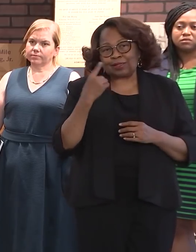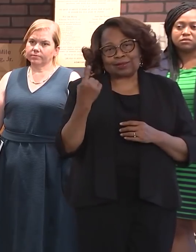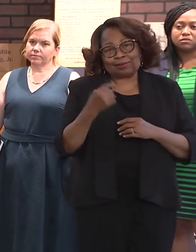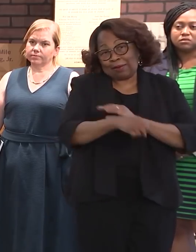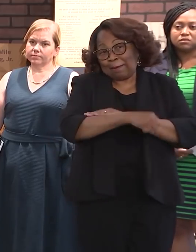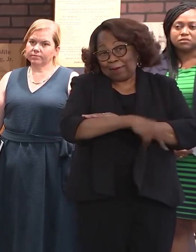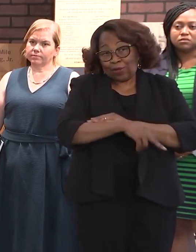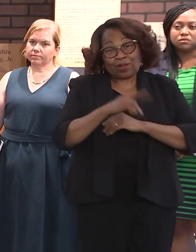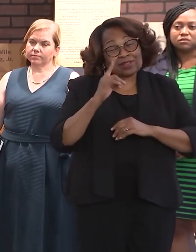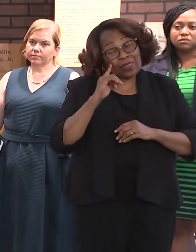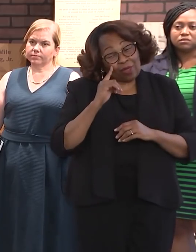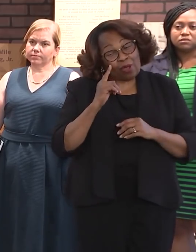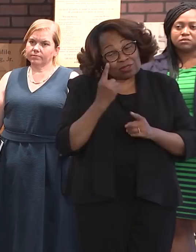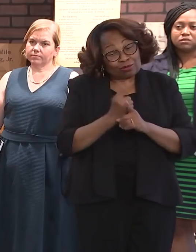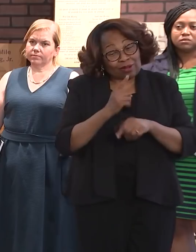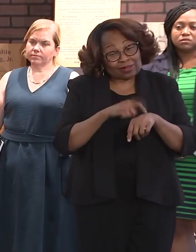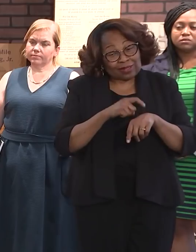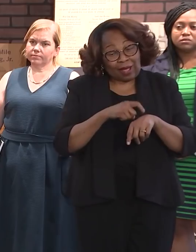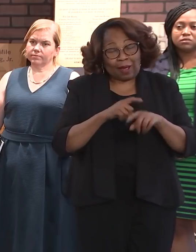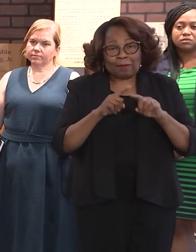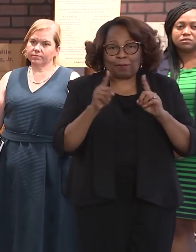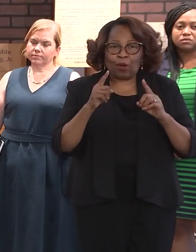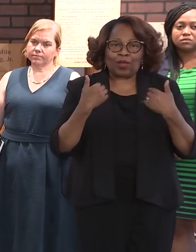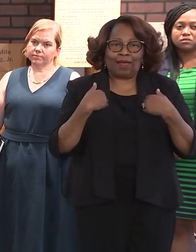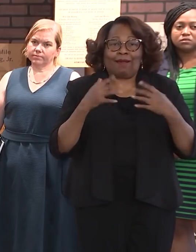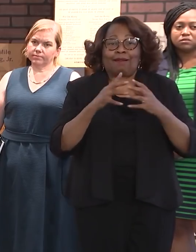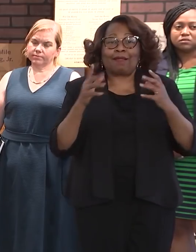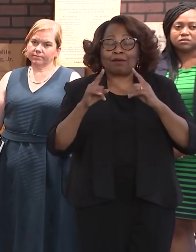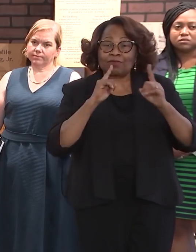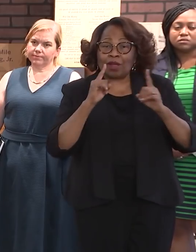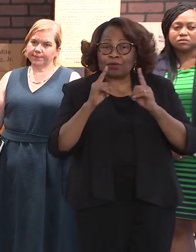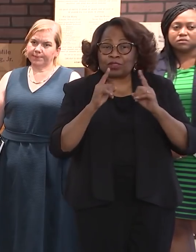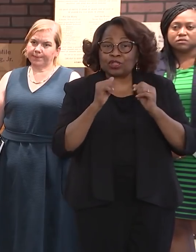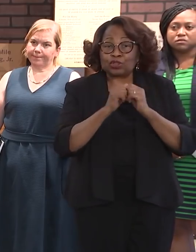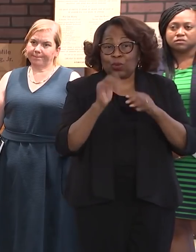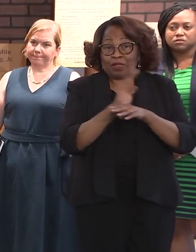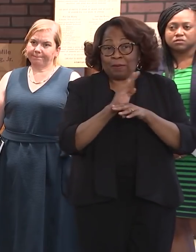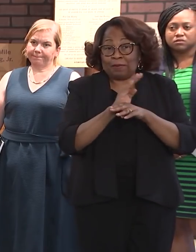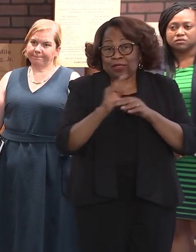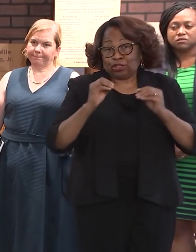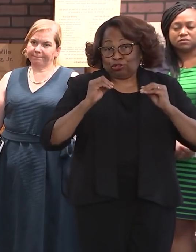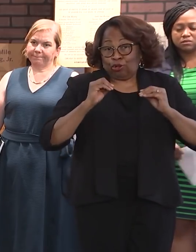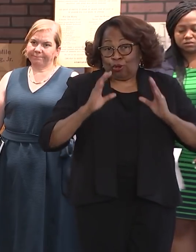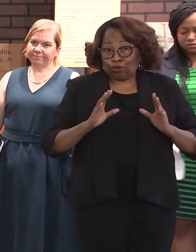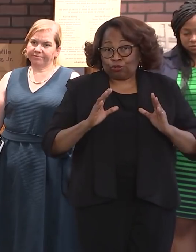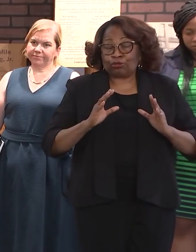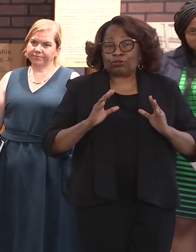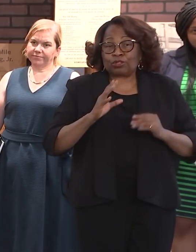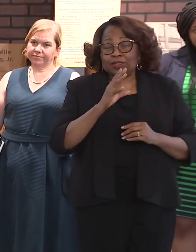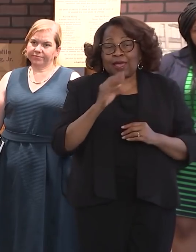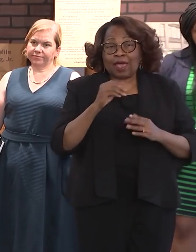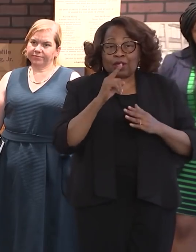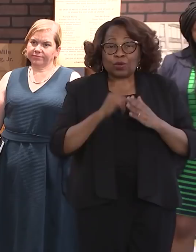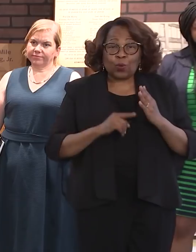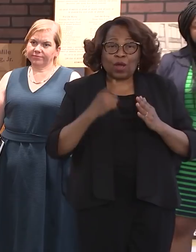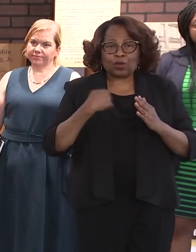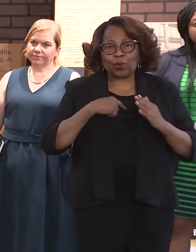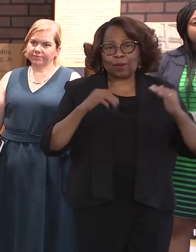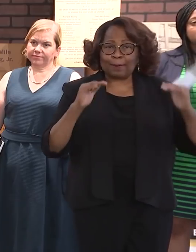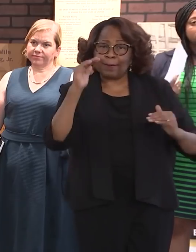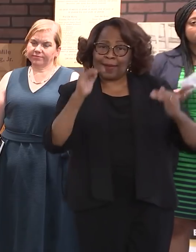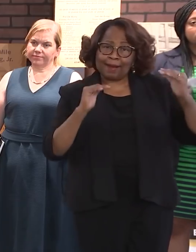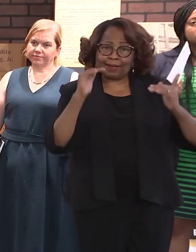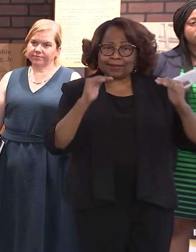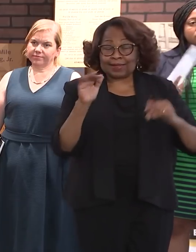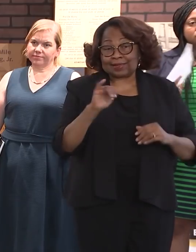was the place that we should land. When we've had a lot of conversation with business owners, and what we're balancing, as I've said